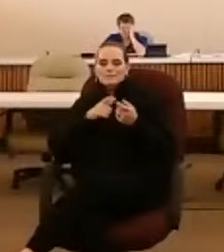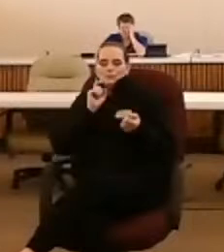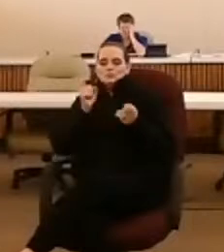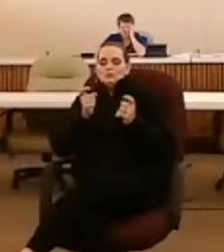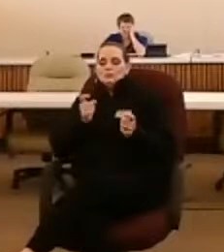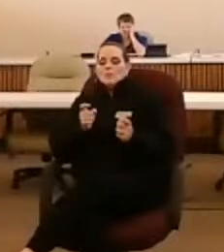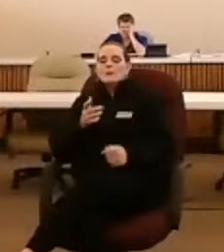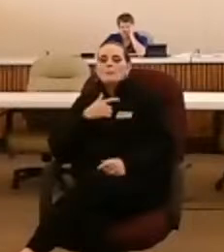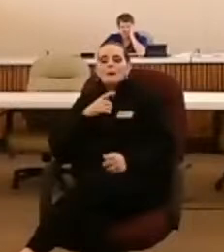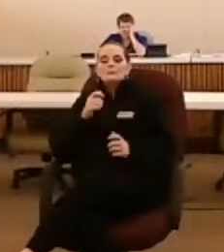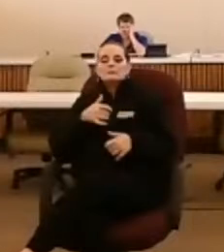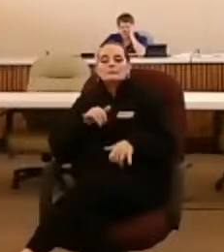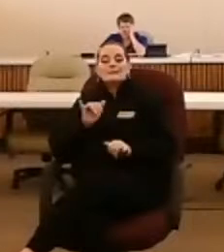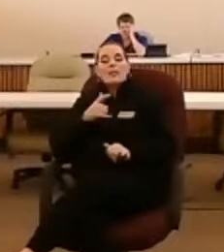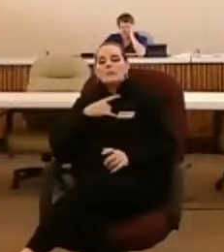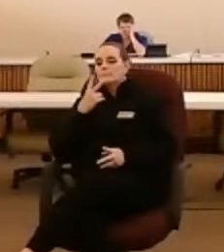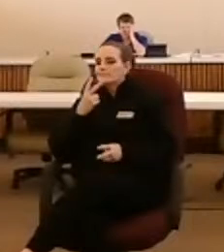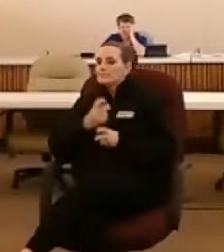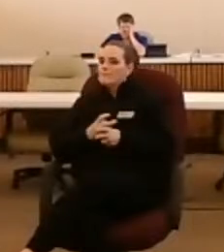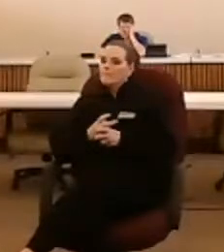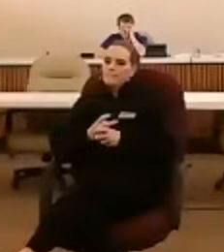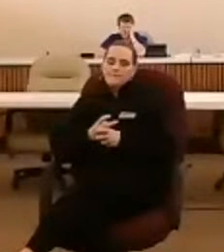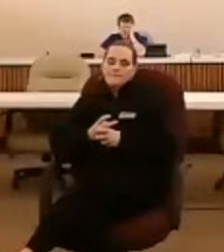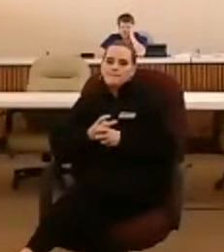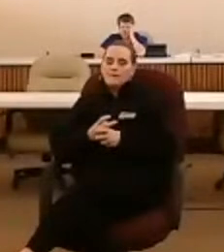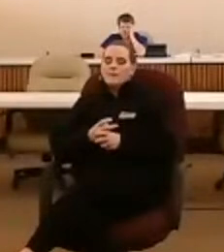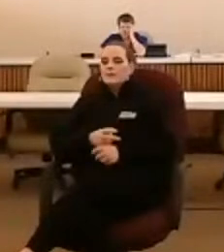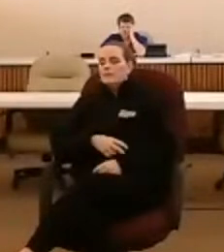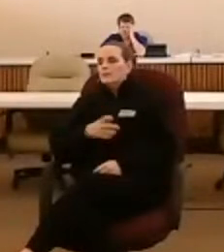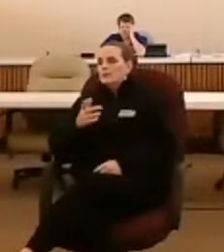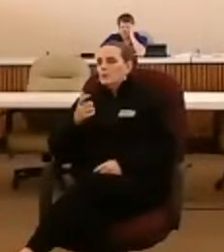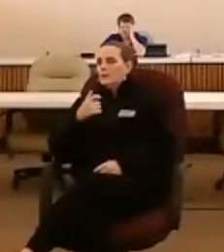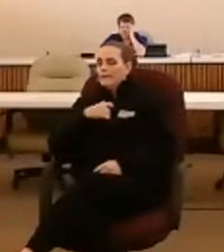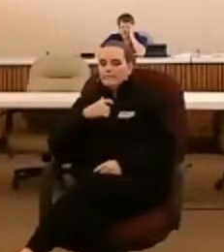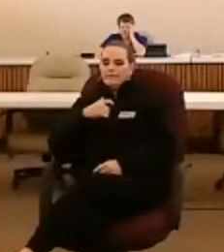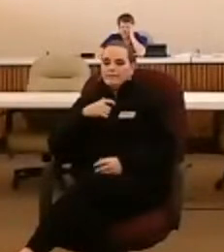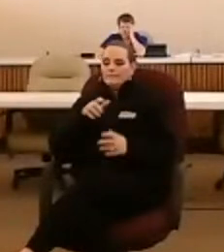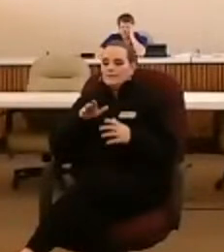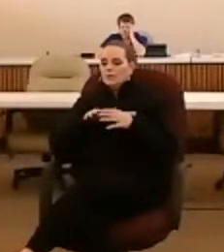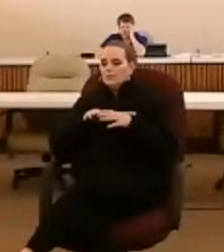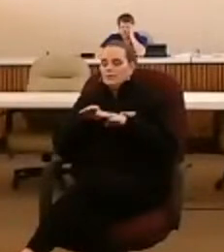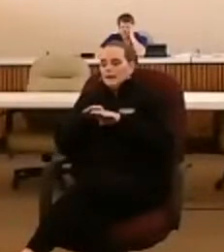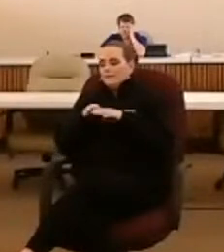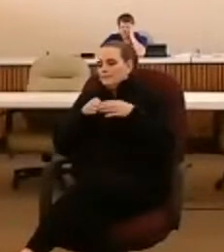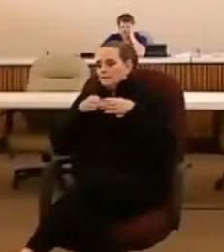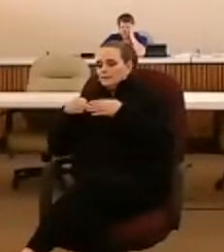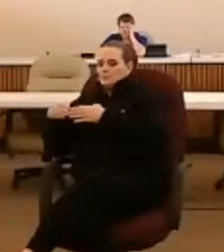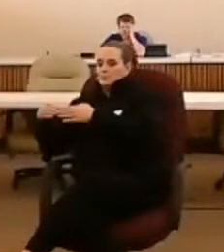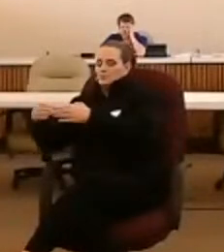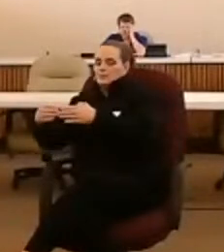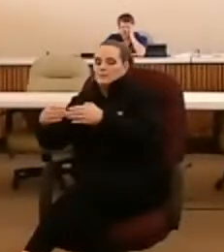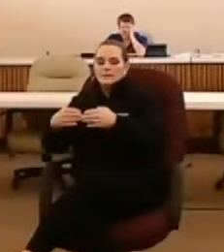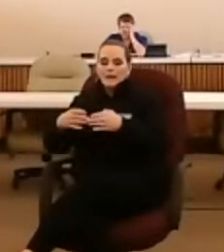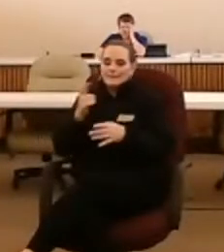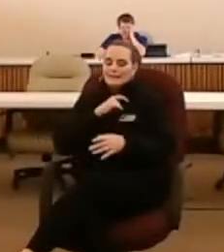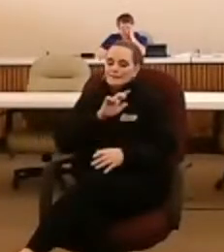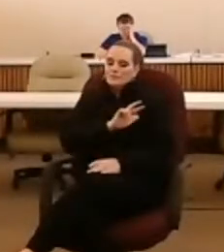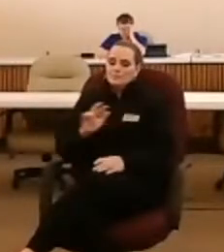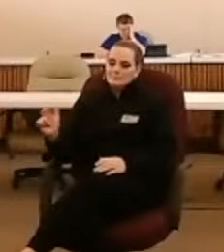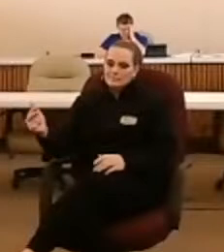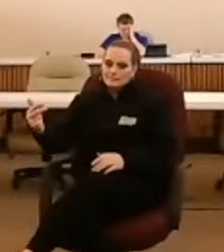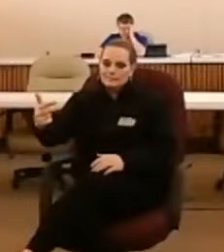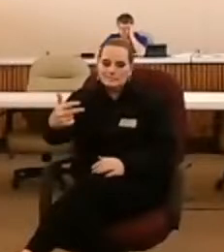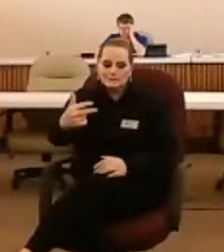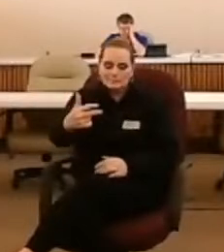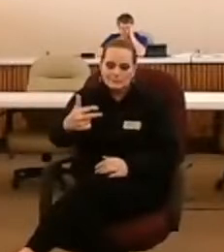but it's still very difficult. It's very when you're difficult. Trying to do it with the wing. Right. In a sense, he's got to turn around again and now get it with Yeah. the